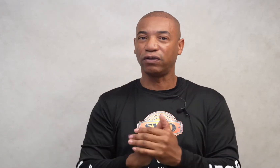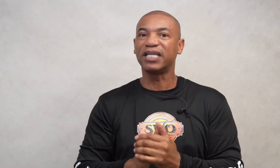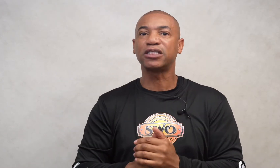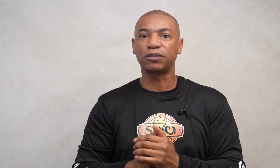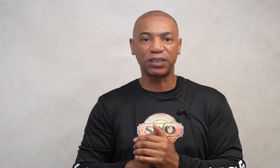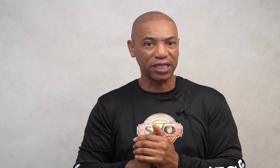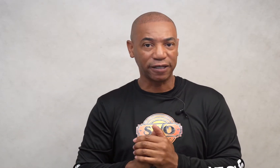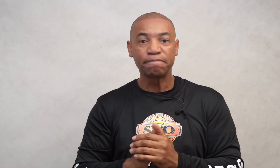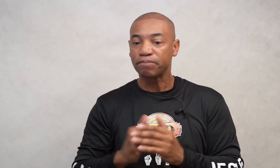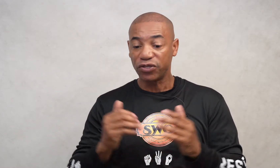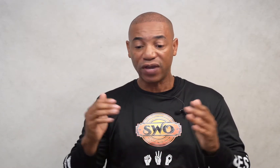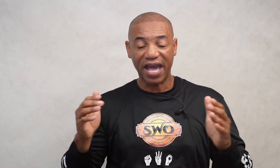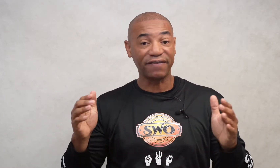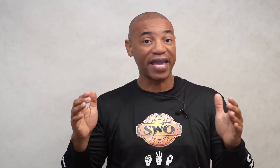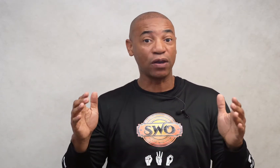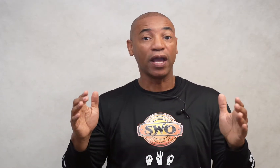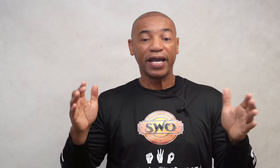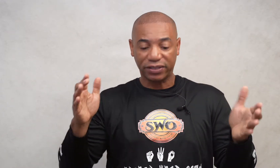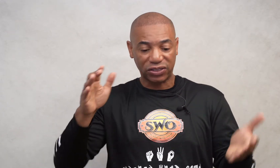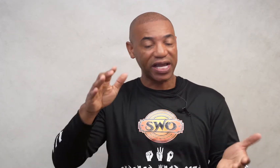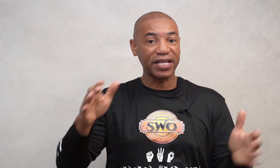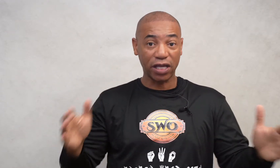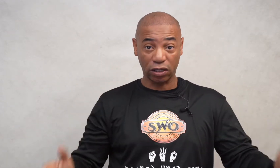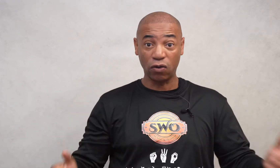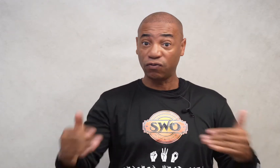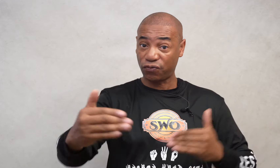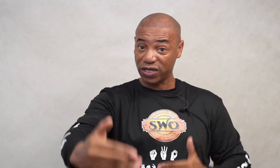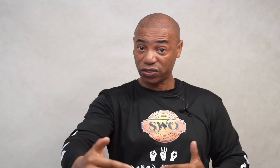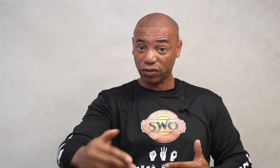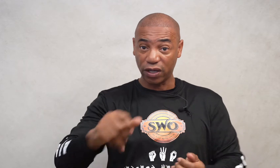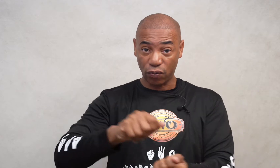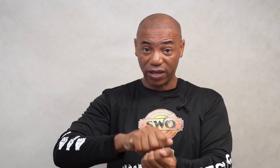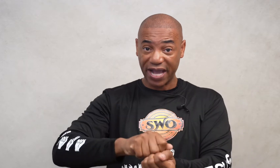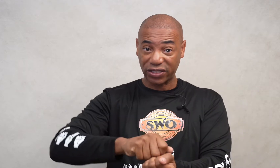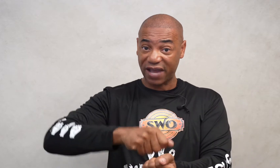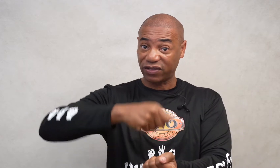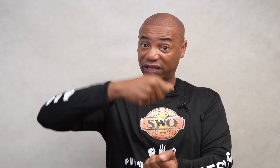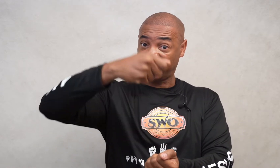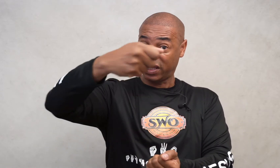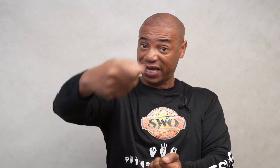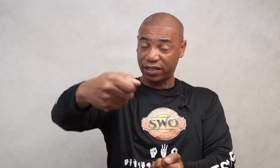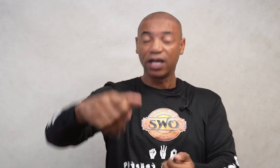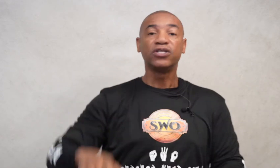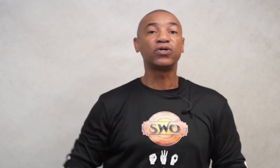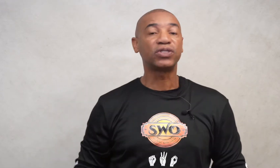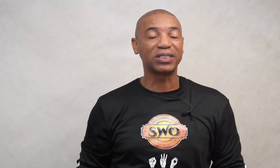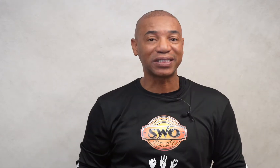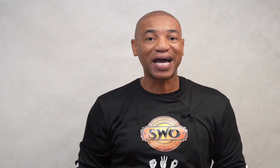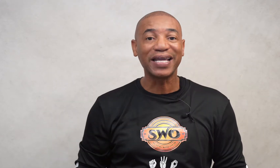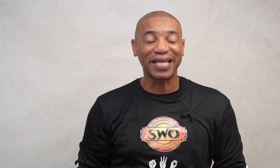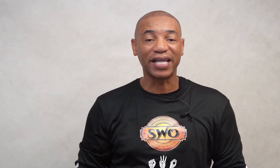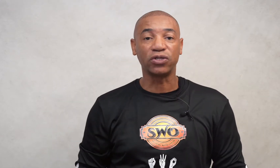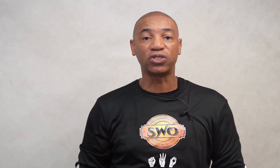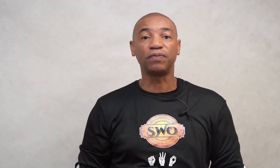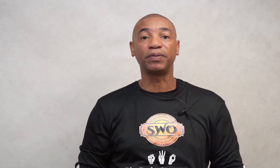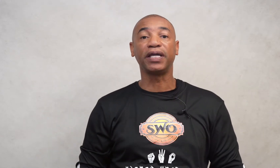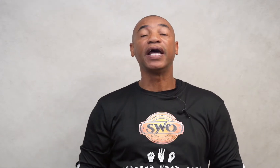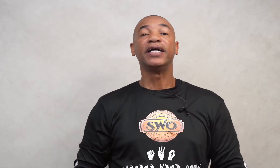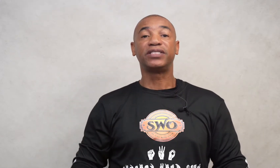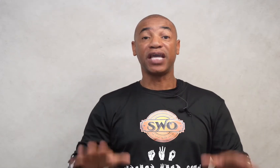just pretend you have a standing alone freezer where you actually have to lift the lid. So to sign that, you simply take